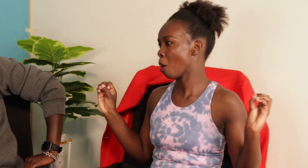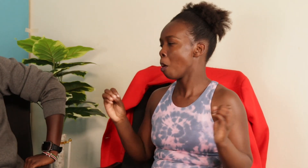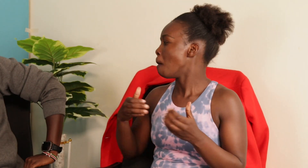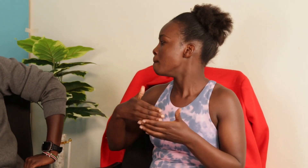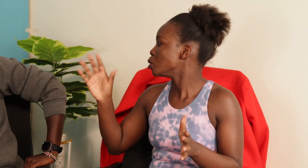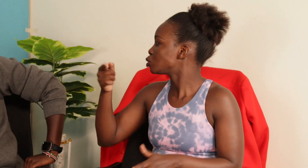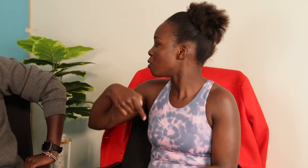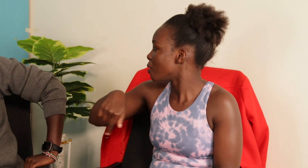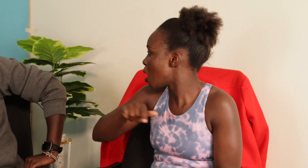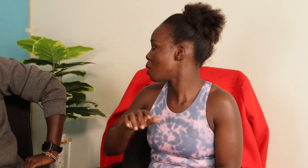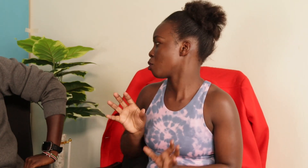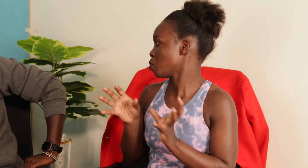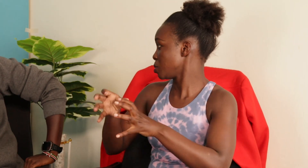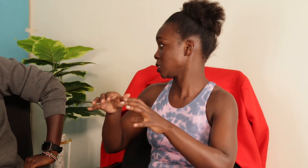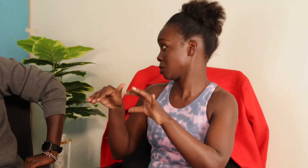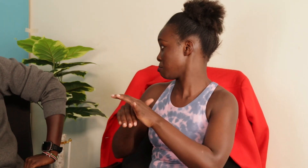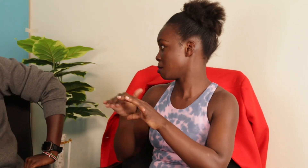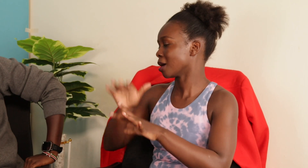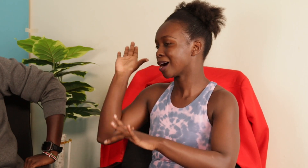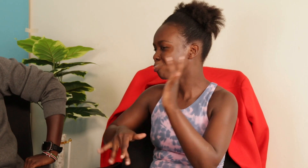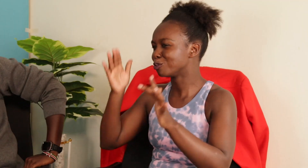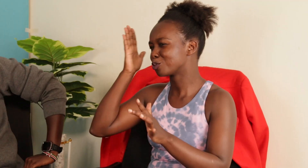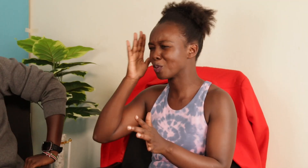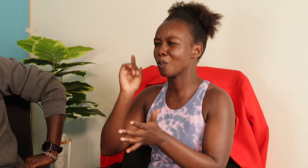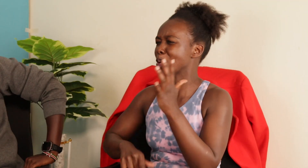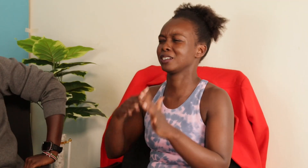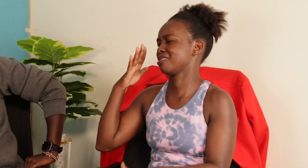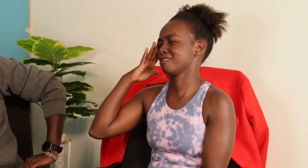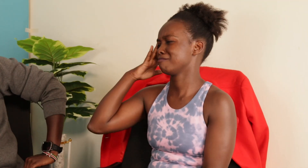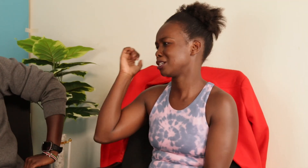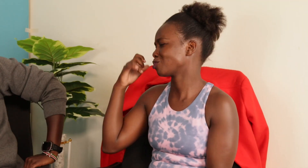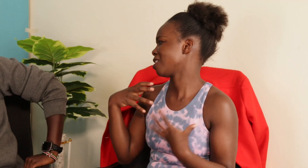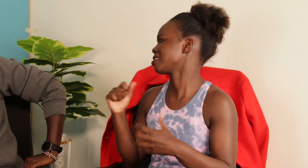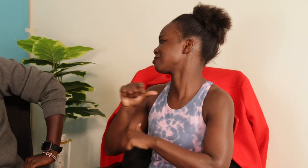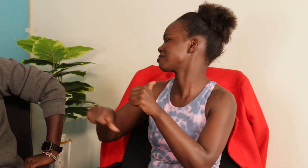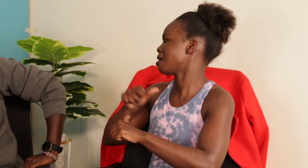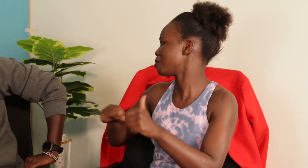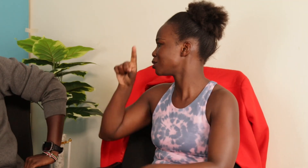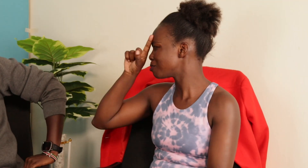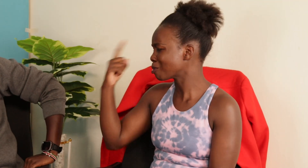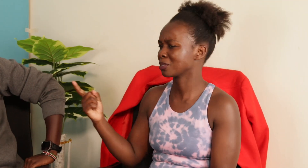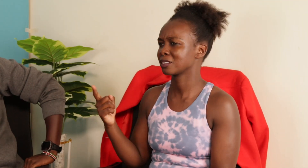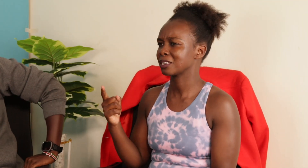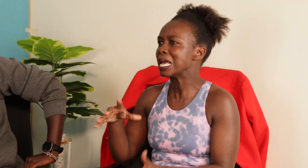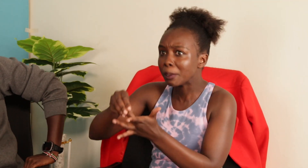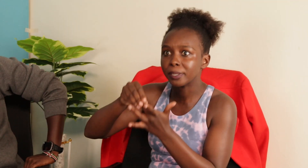create awareness, because without it, I'm not sure that we as the deaf community can really understand what it